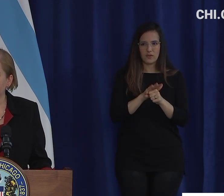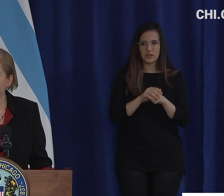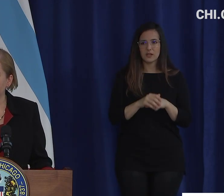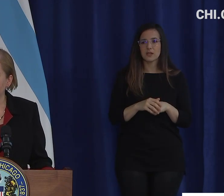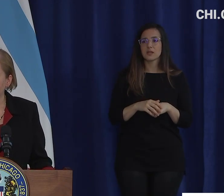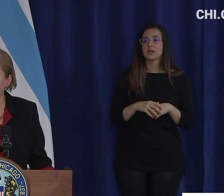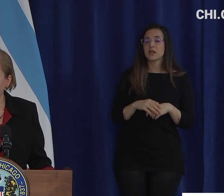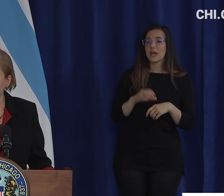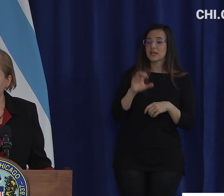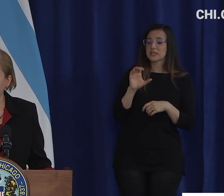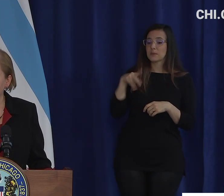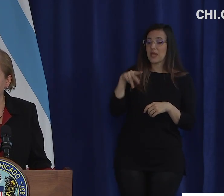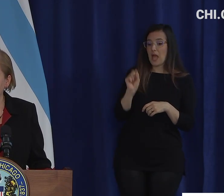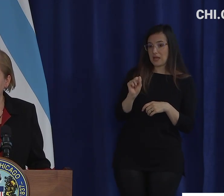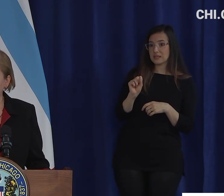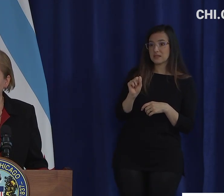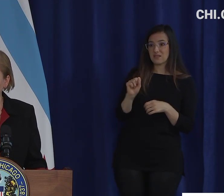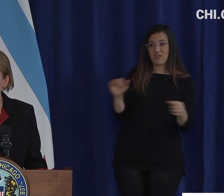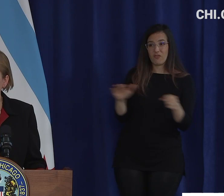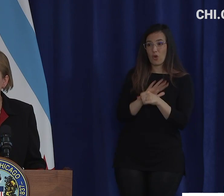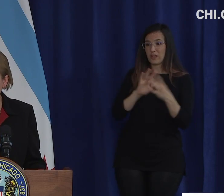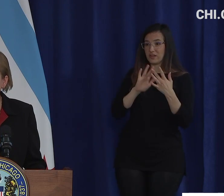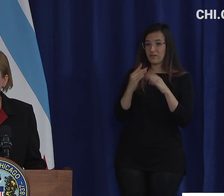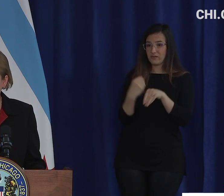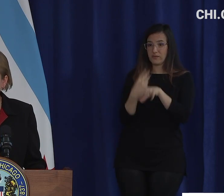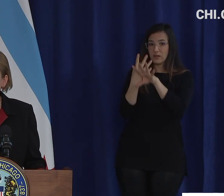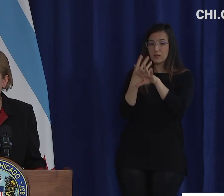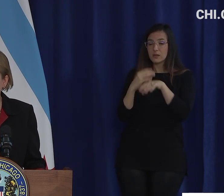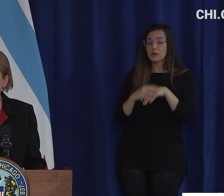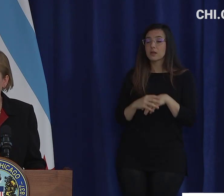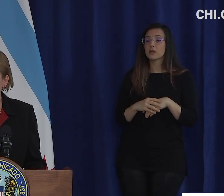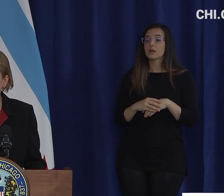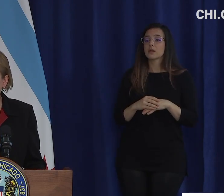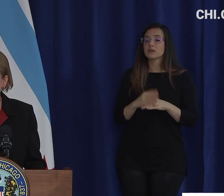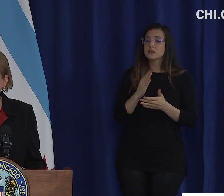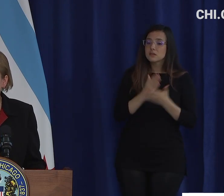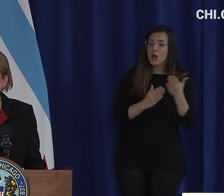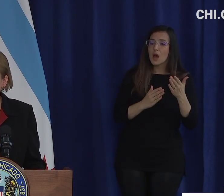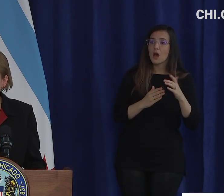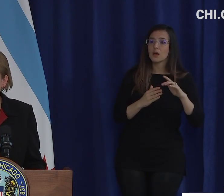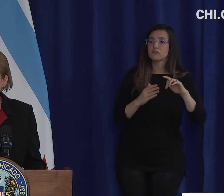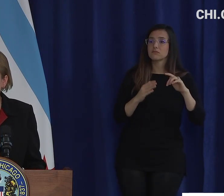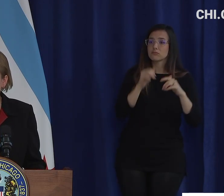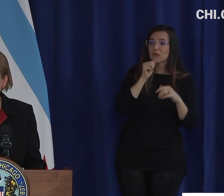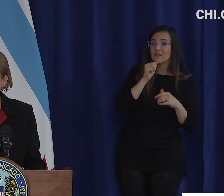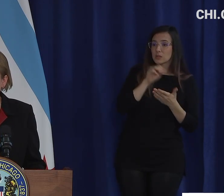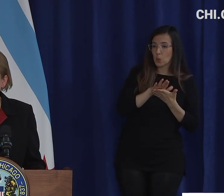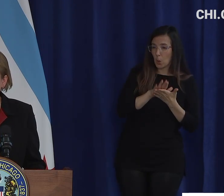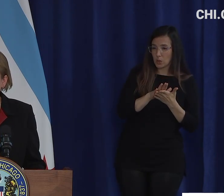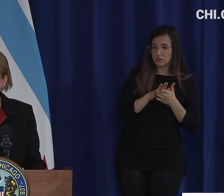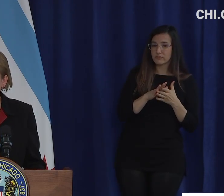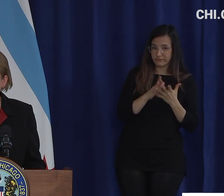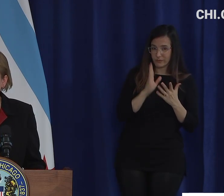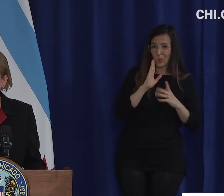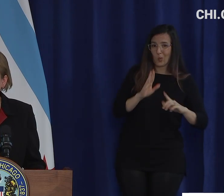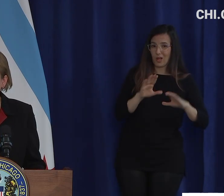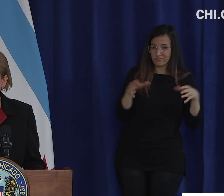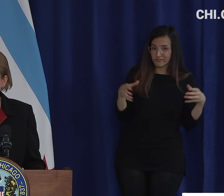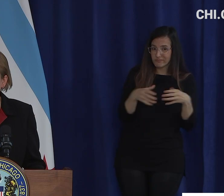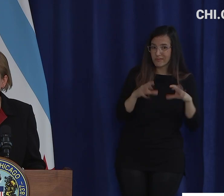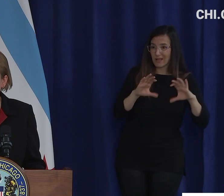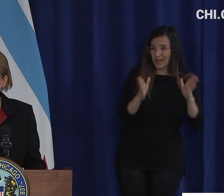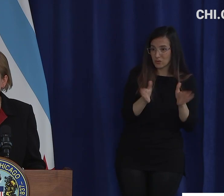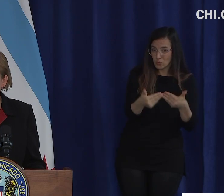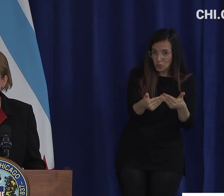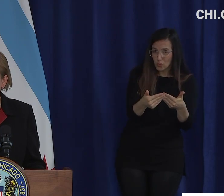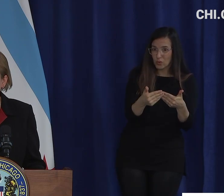some private schools plan to hold in-person classes. They've already started. What are the plans? Has the city discussed enforcement measures if